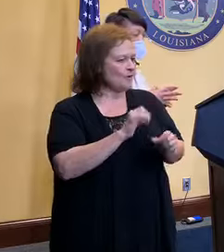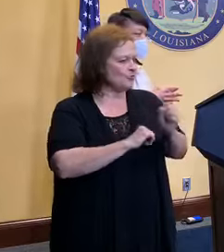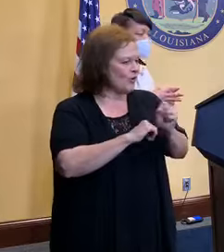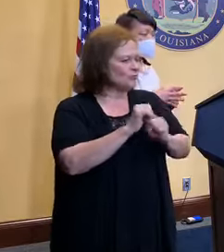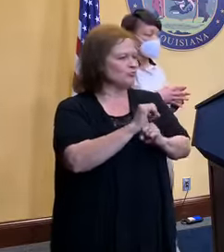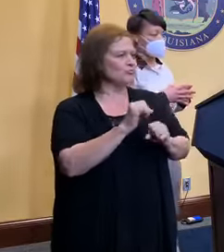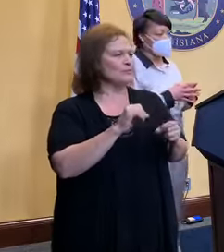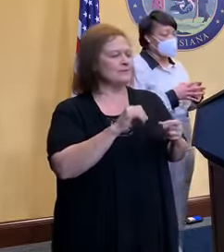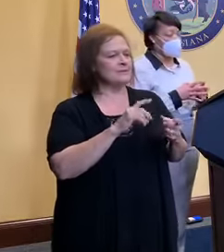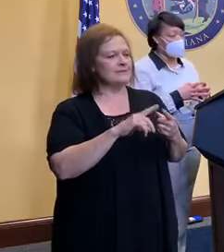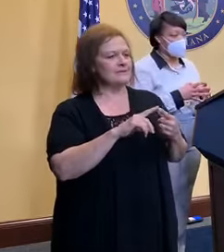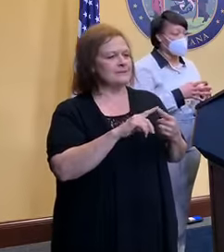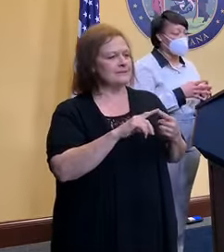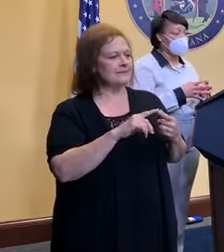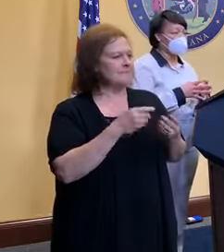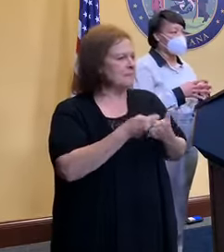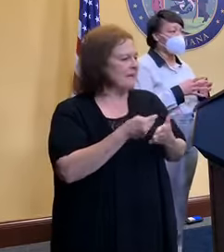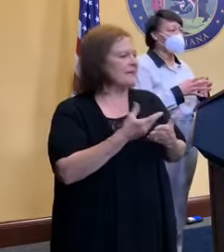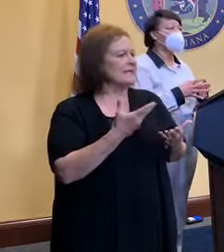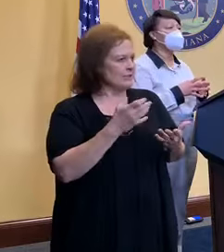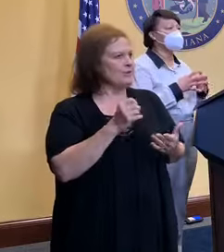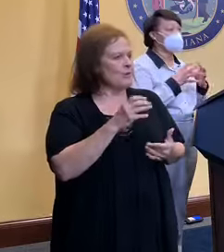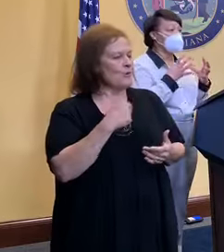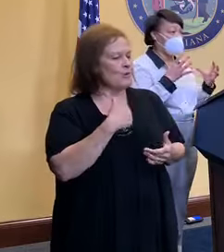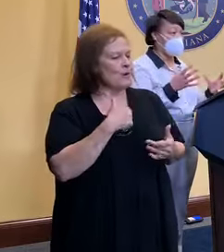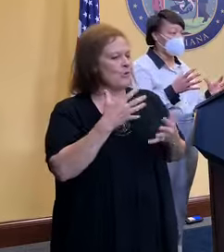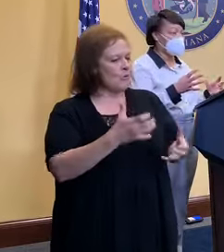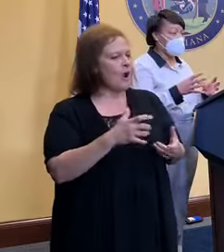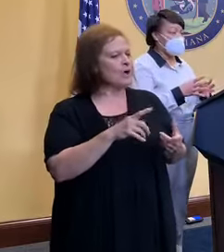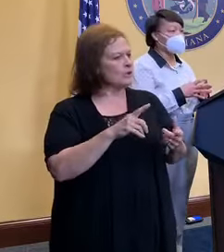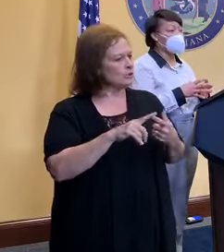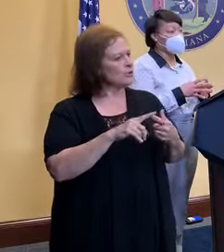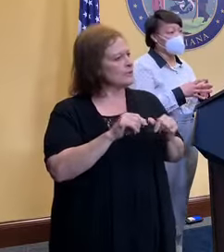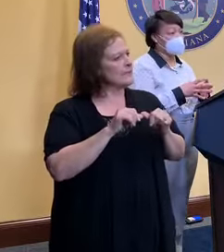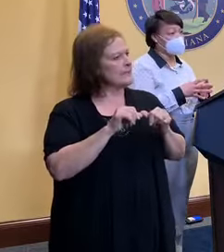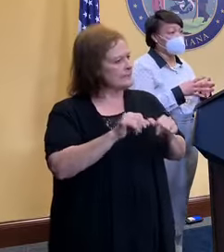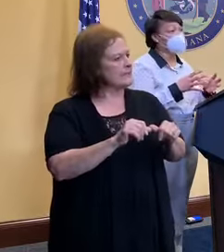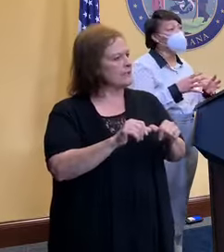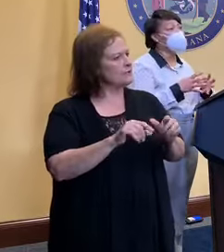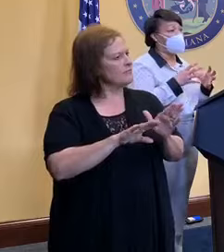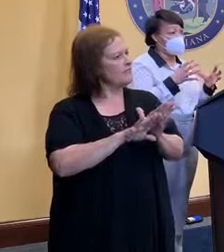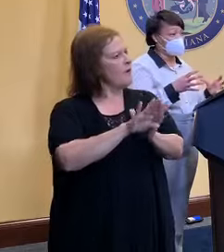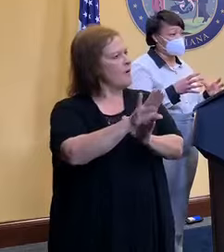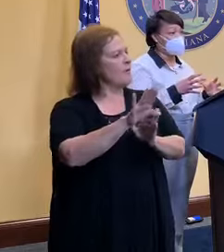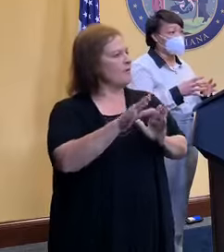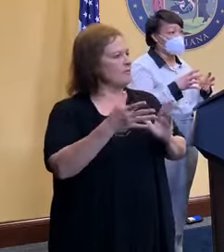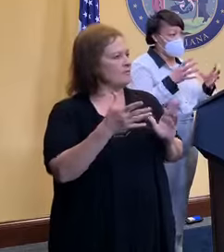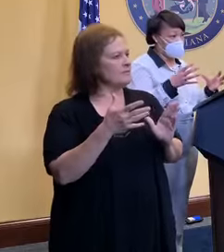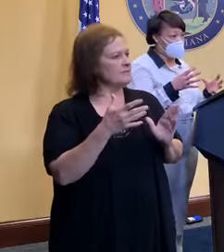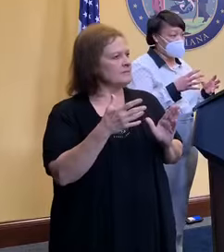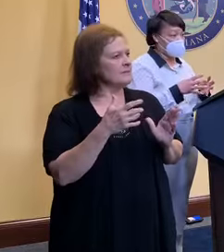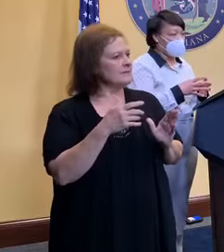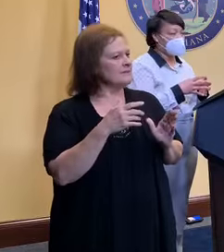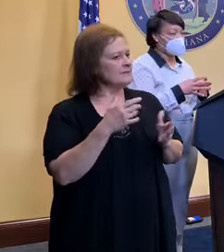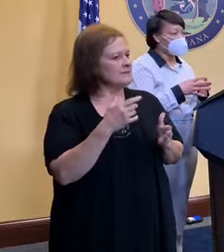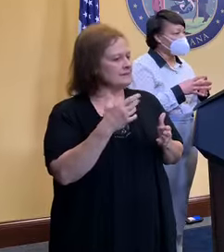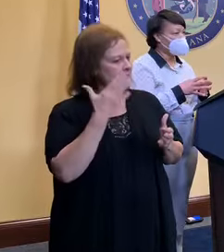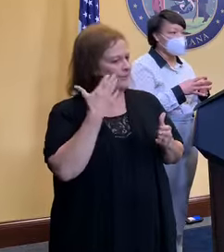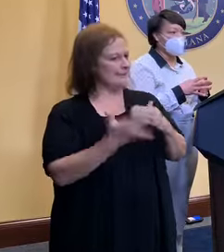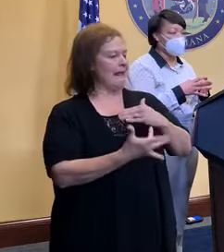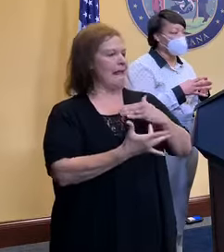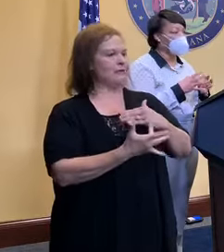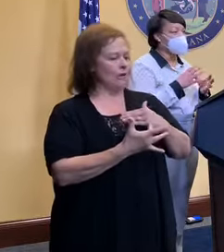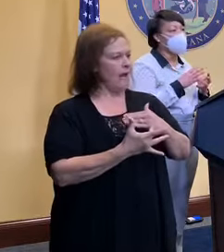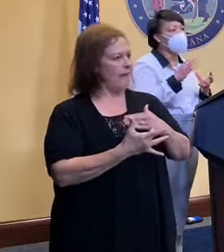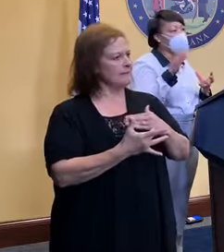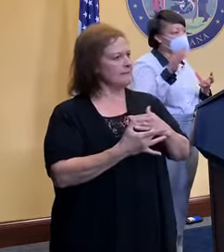at our IT department, we want to continue to evolve as technology evolves with time. And so we